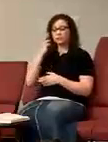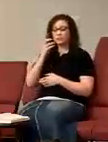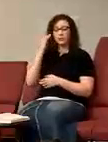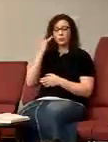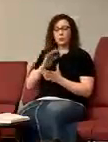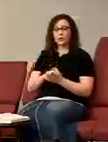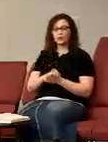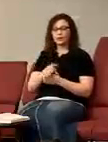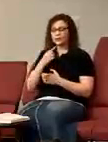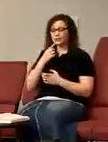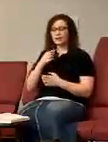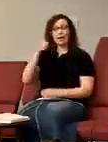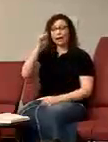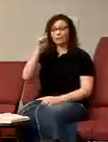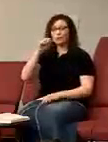this without me.